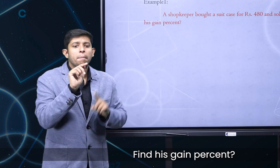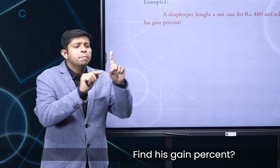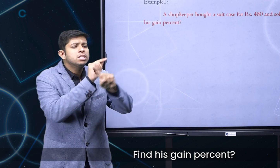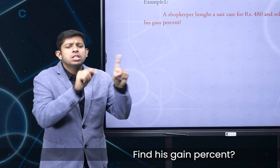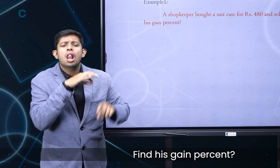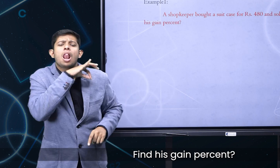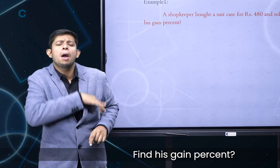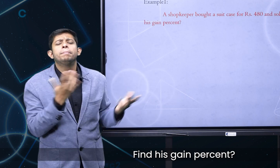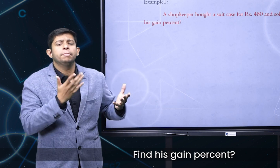gain percent.